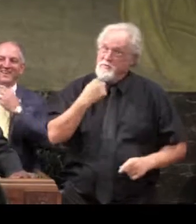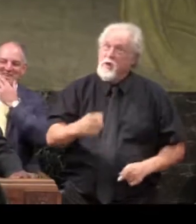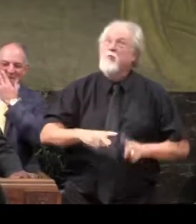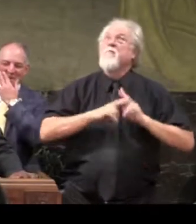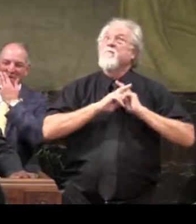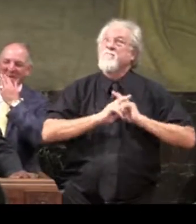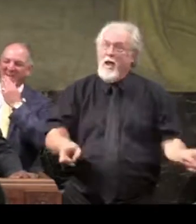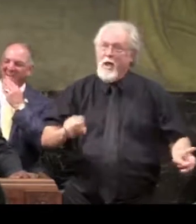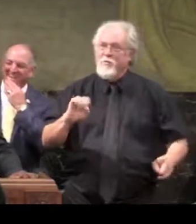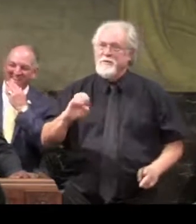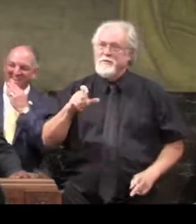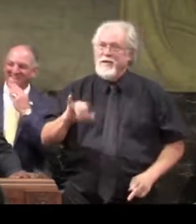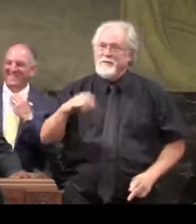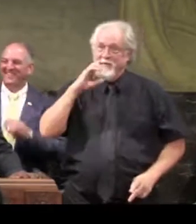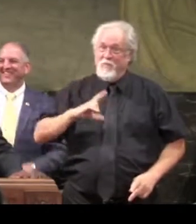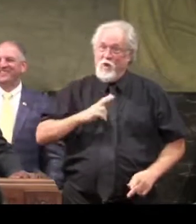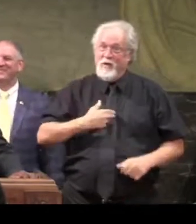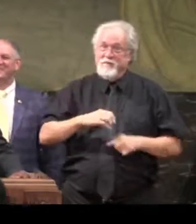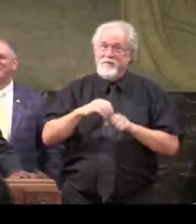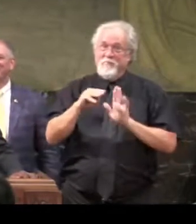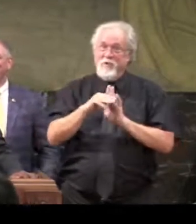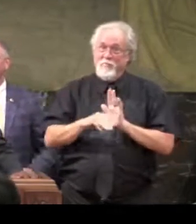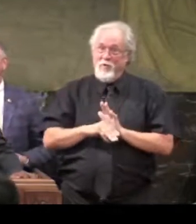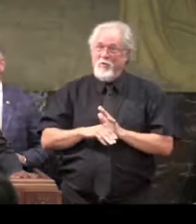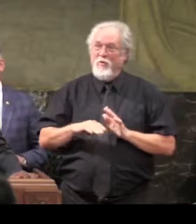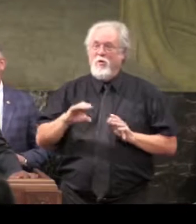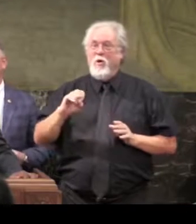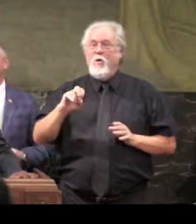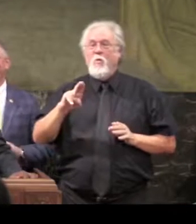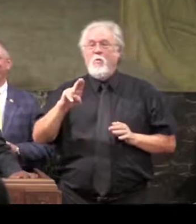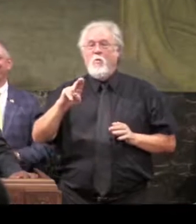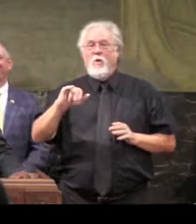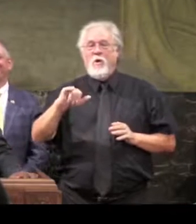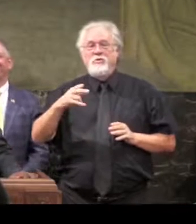us in the city of Monroe and Ouachita Parish, and all